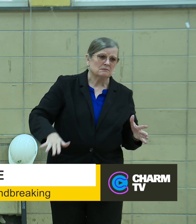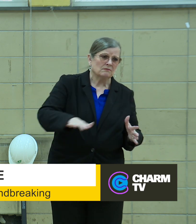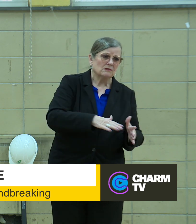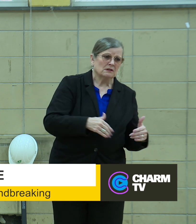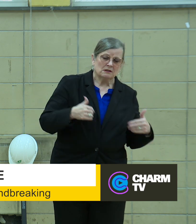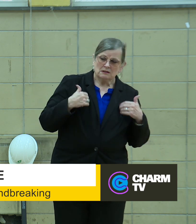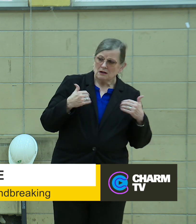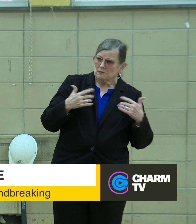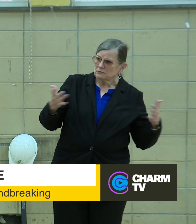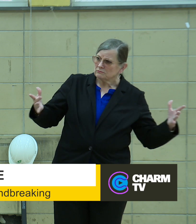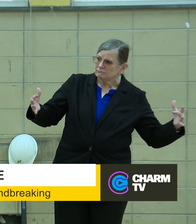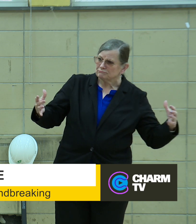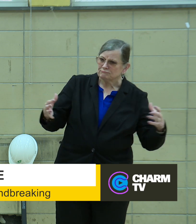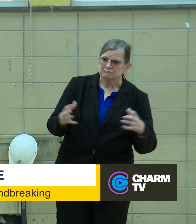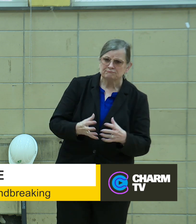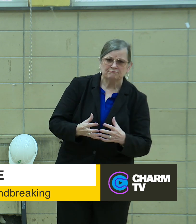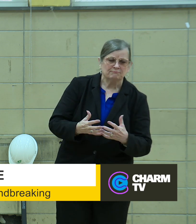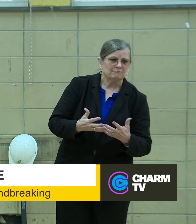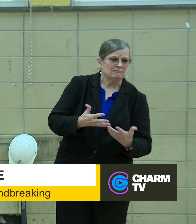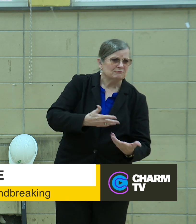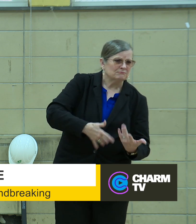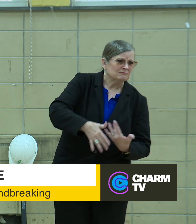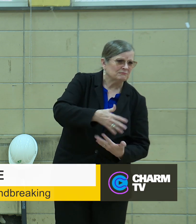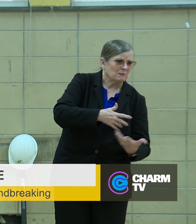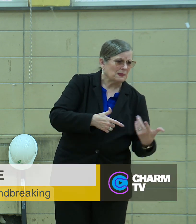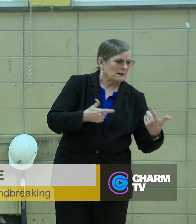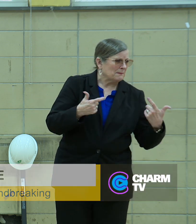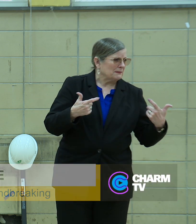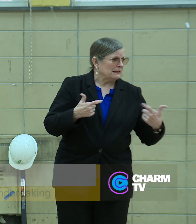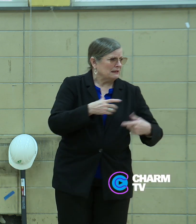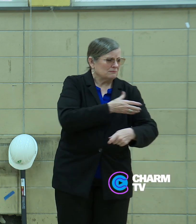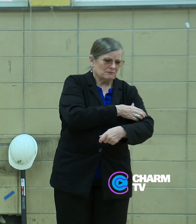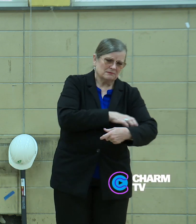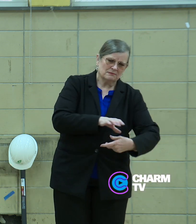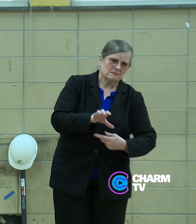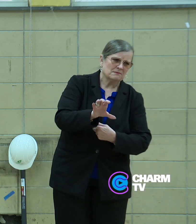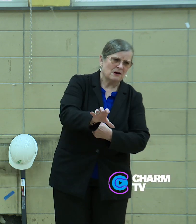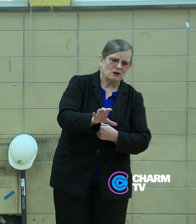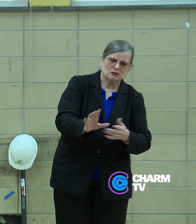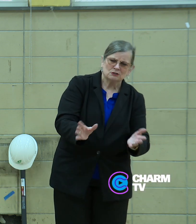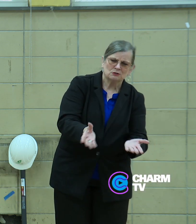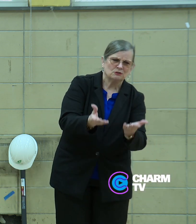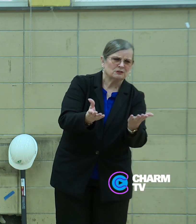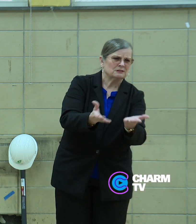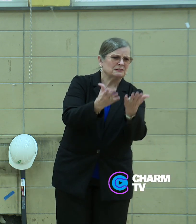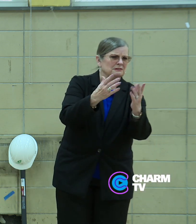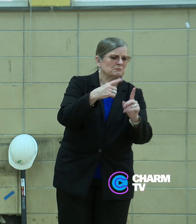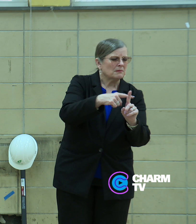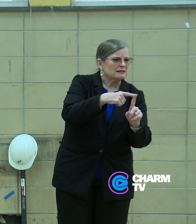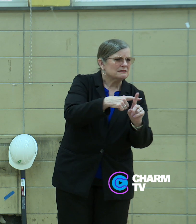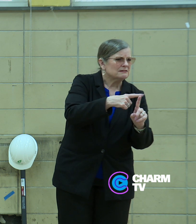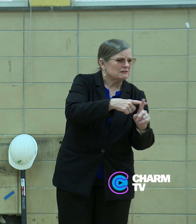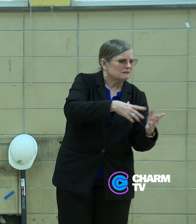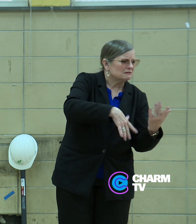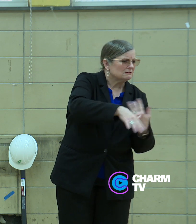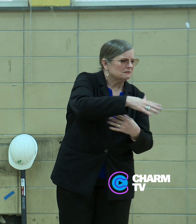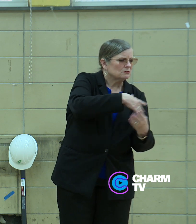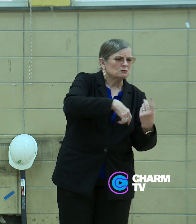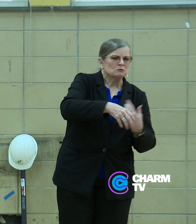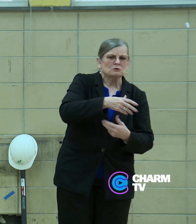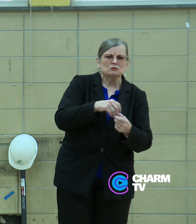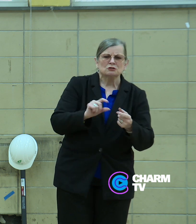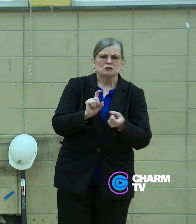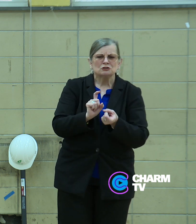together, they can be empowered, and they can promote a positive social change. We would like to